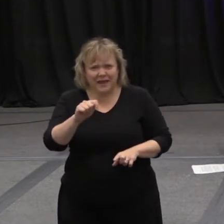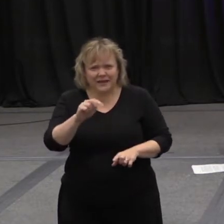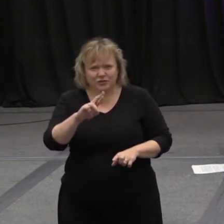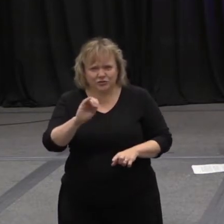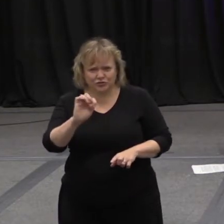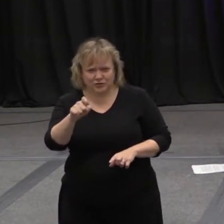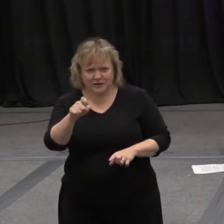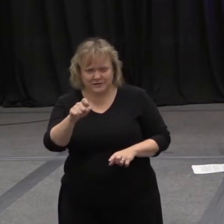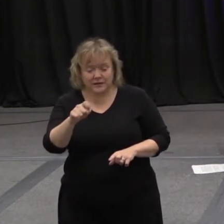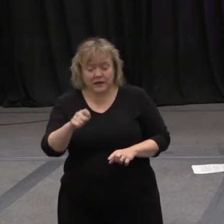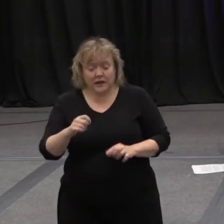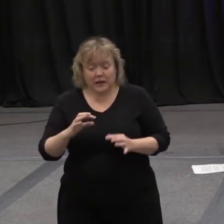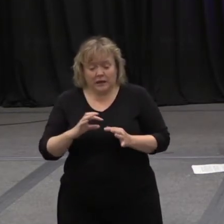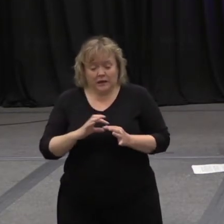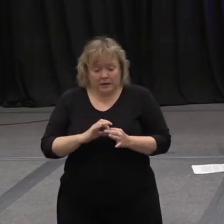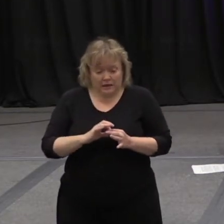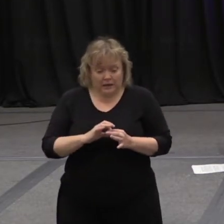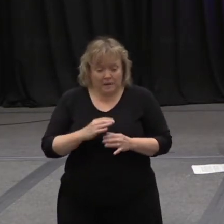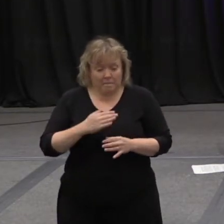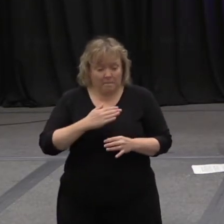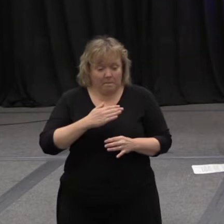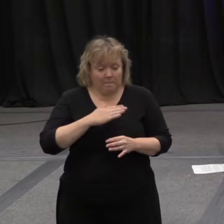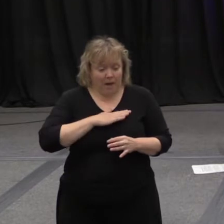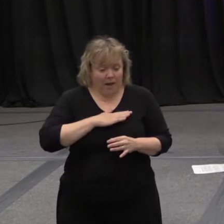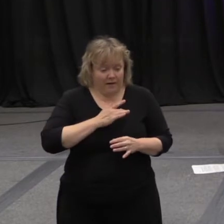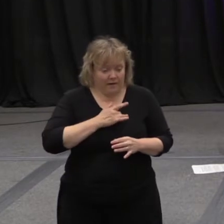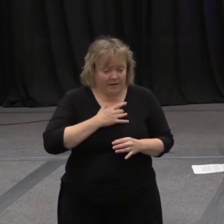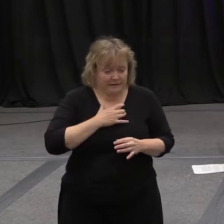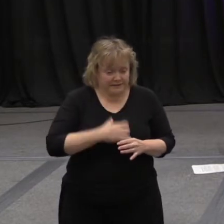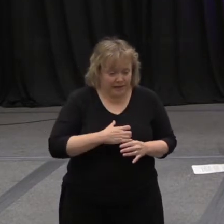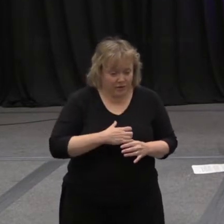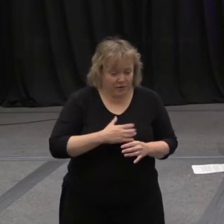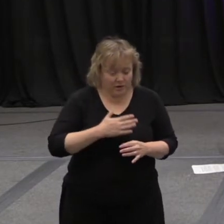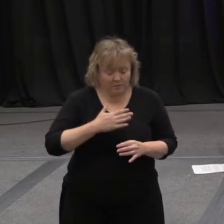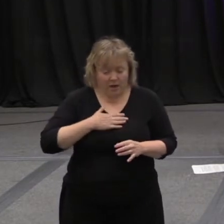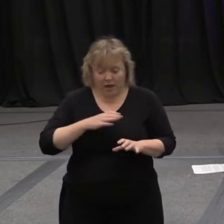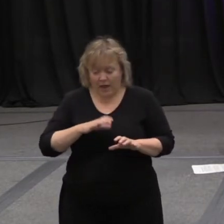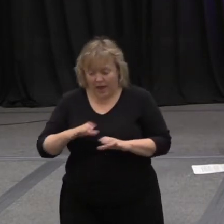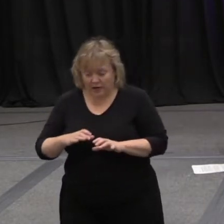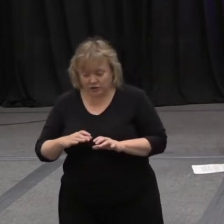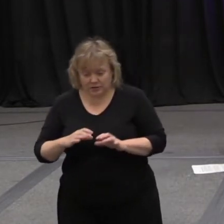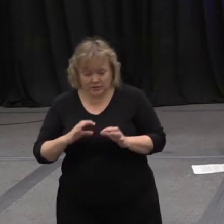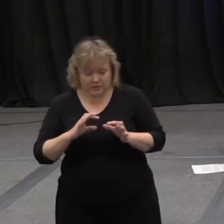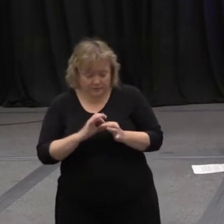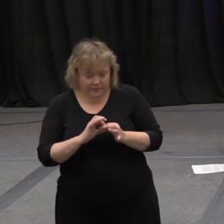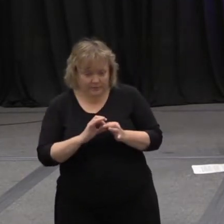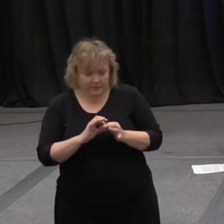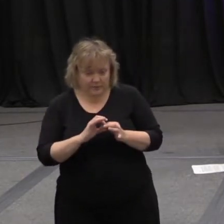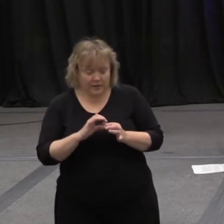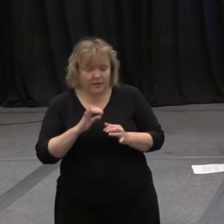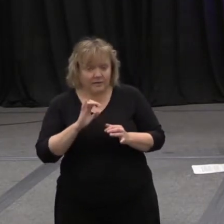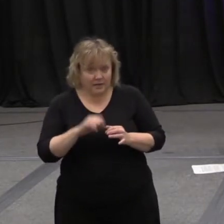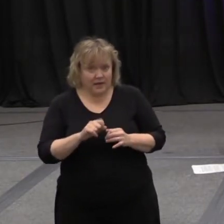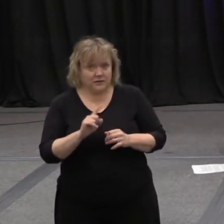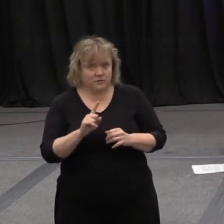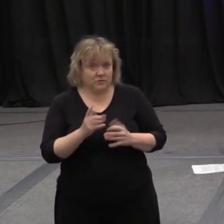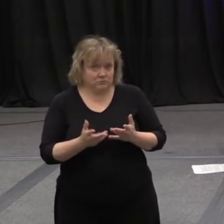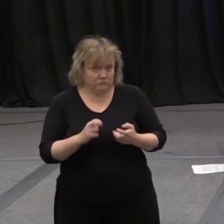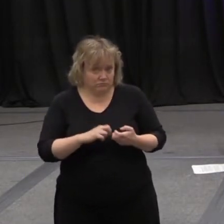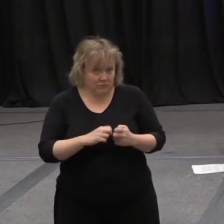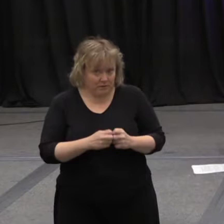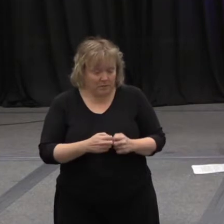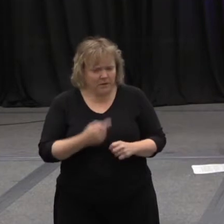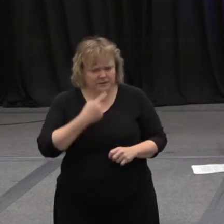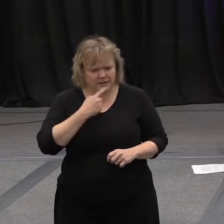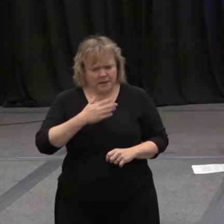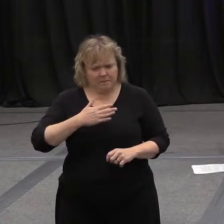the synapse between impulse and action, that can be expanded into a cathedral. Once we just recognize that my